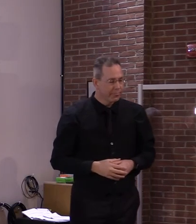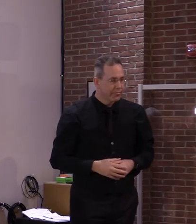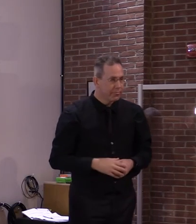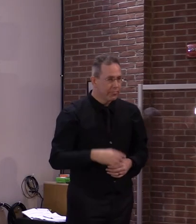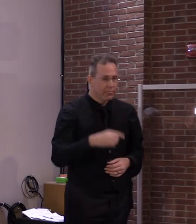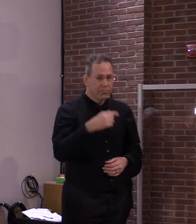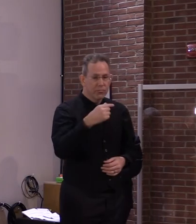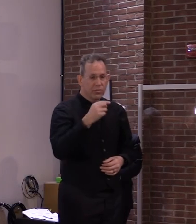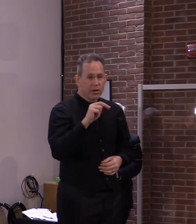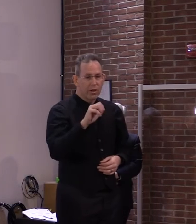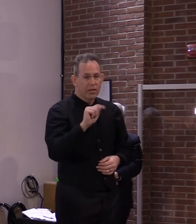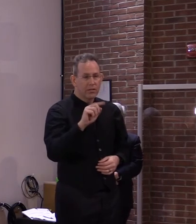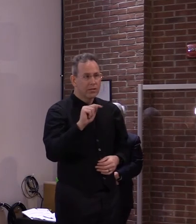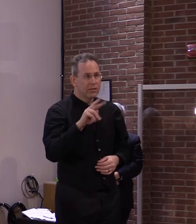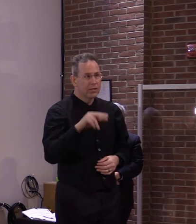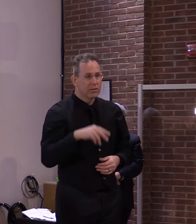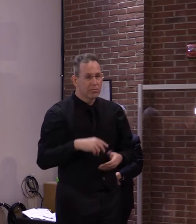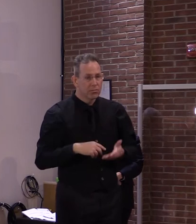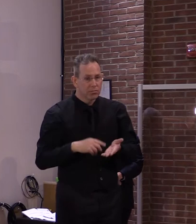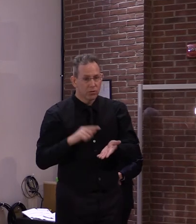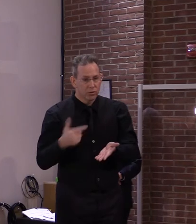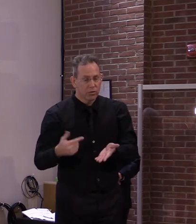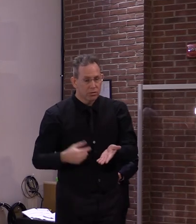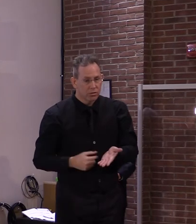andrew star six on